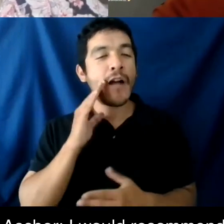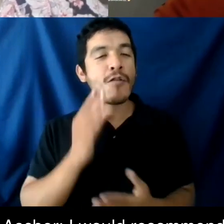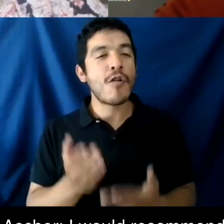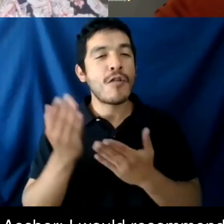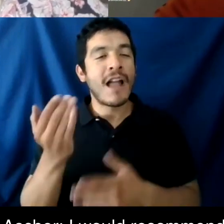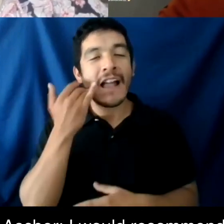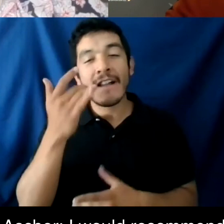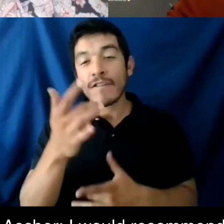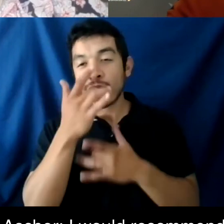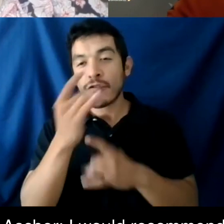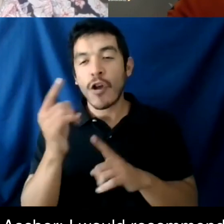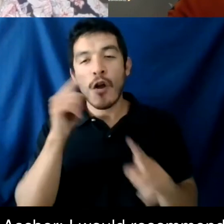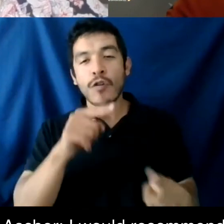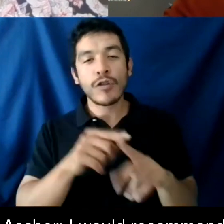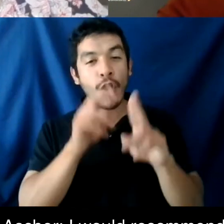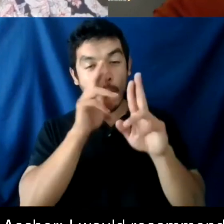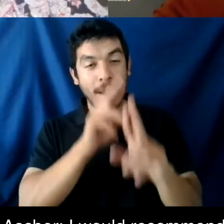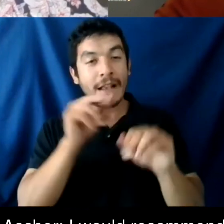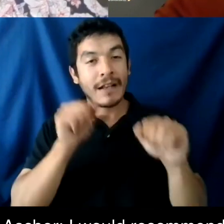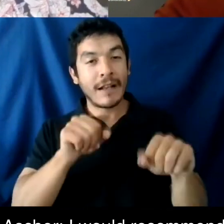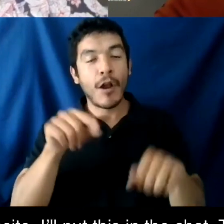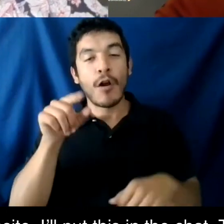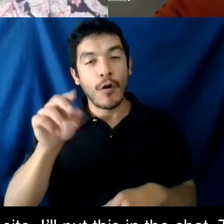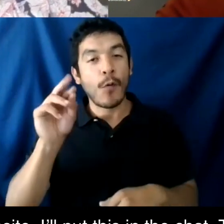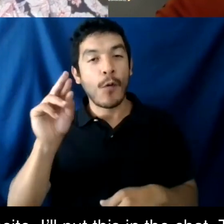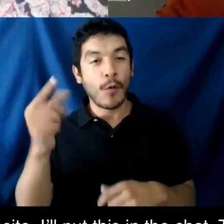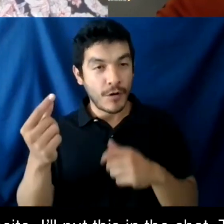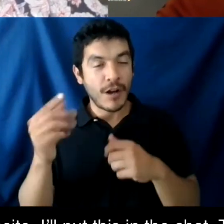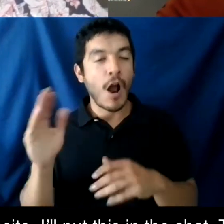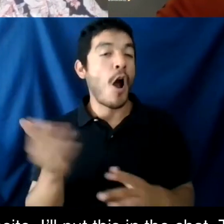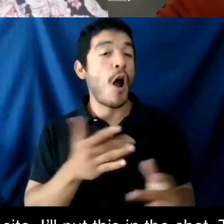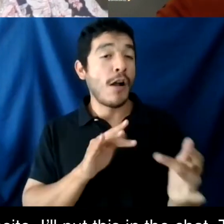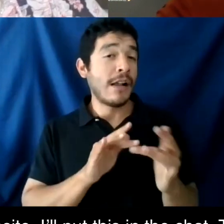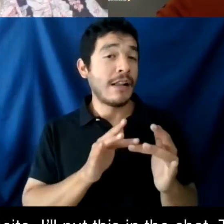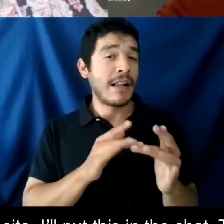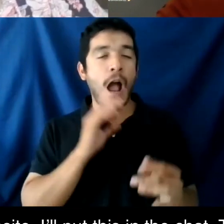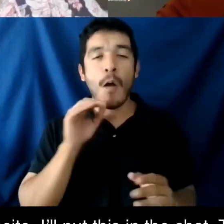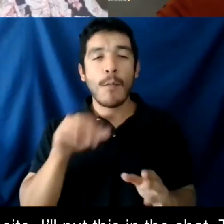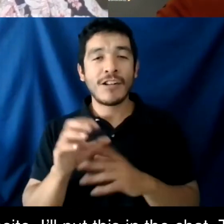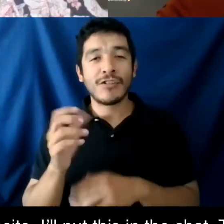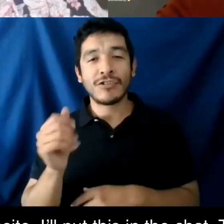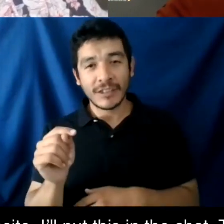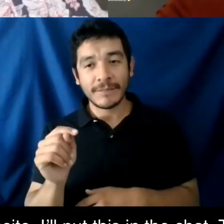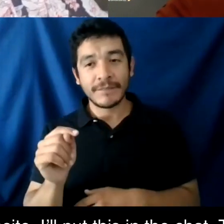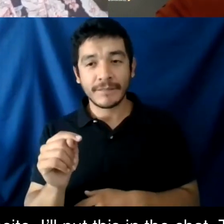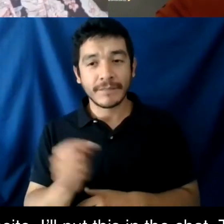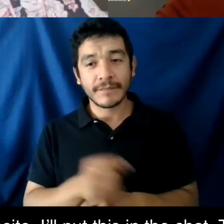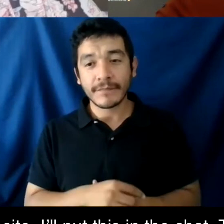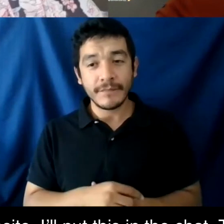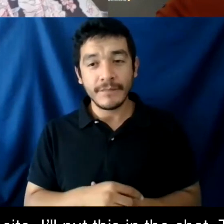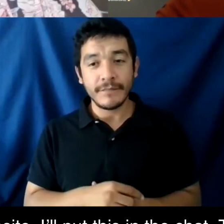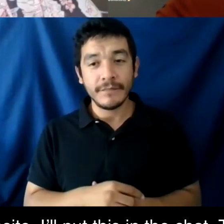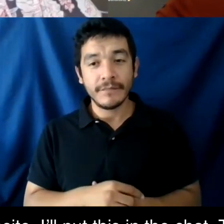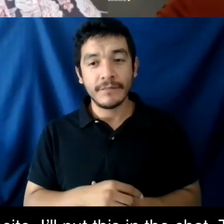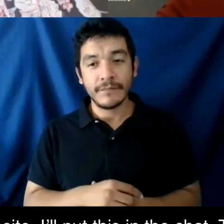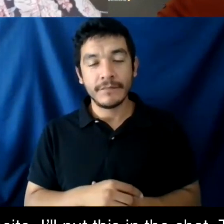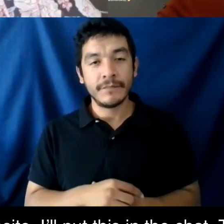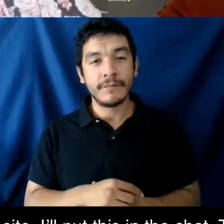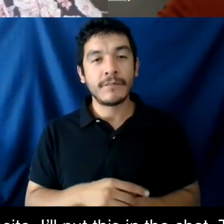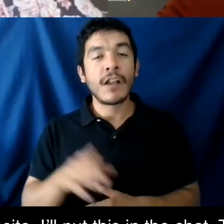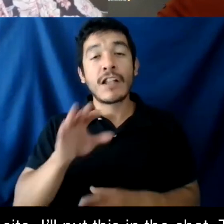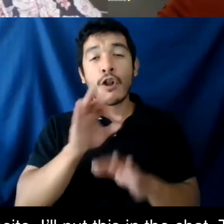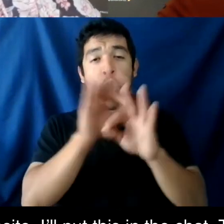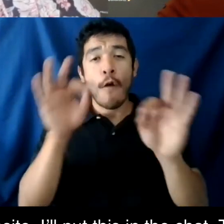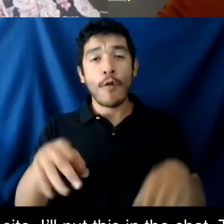if you're interested, go to respectability.org, our website. I'll put this in the chat. There's a form you can fill out